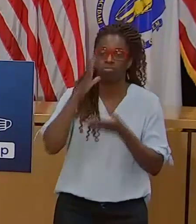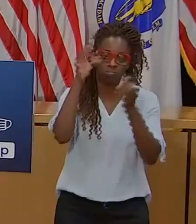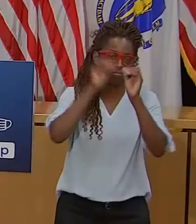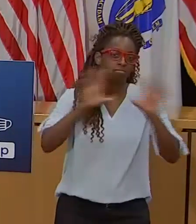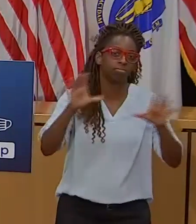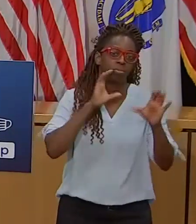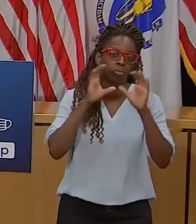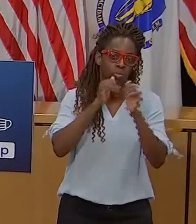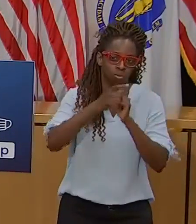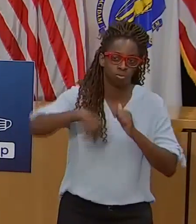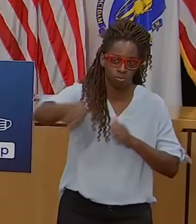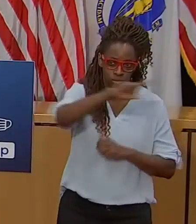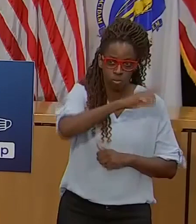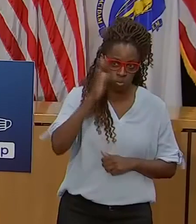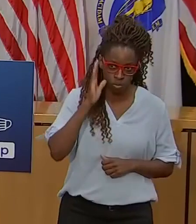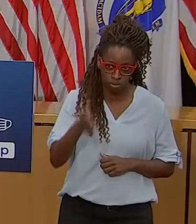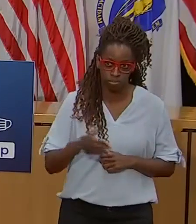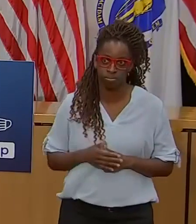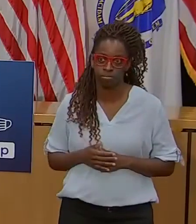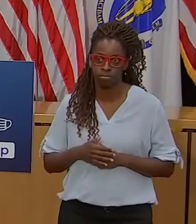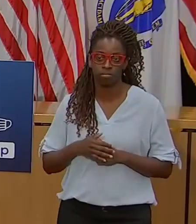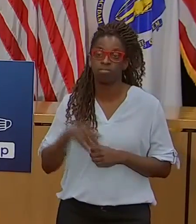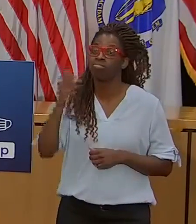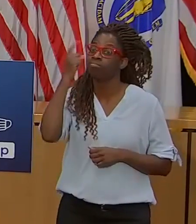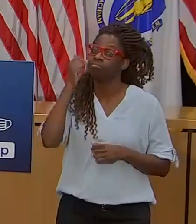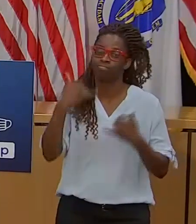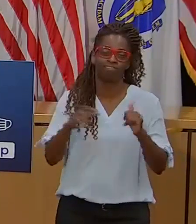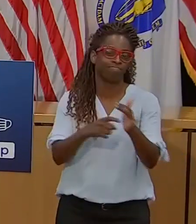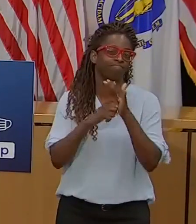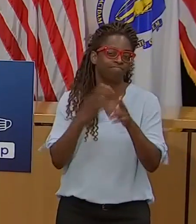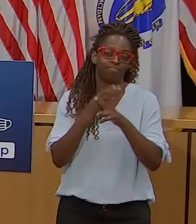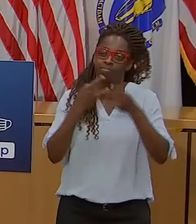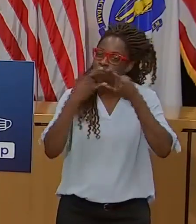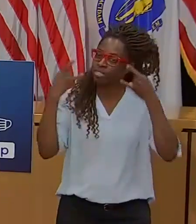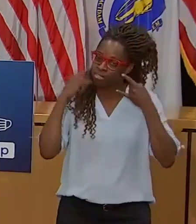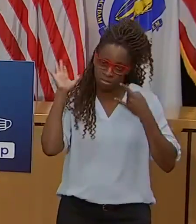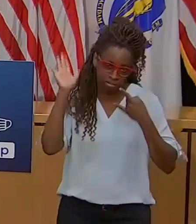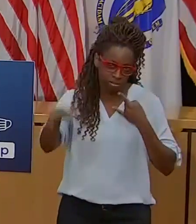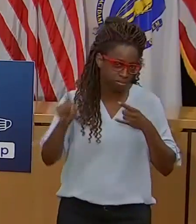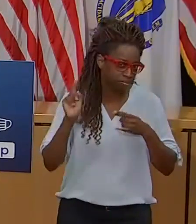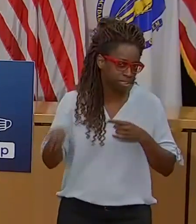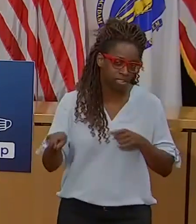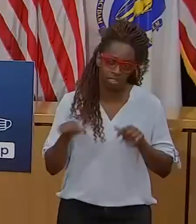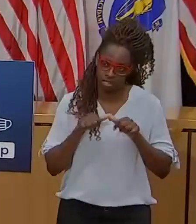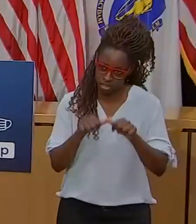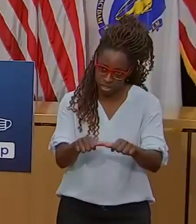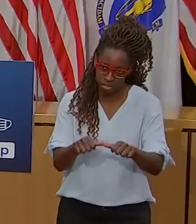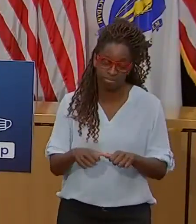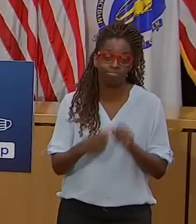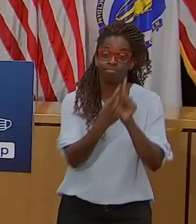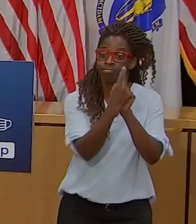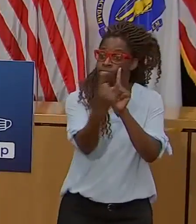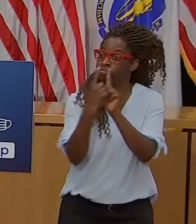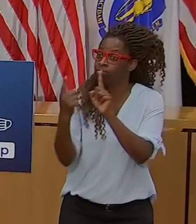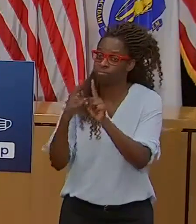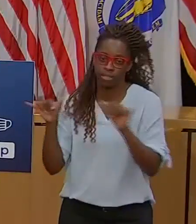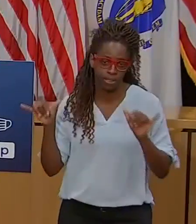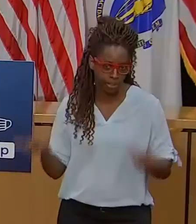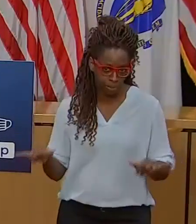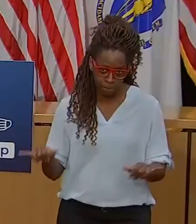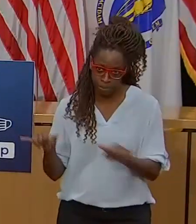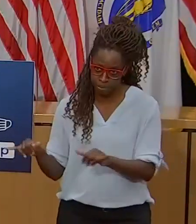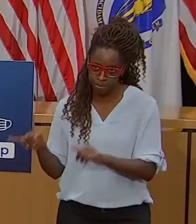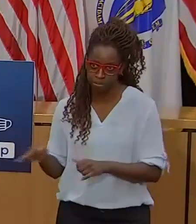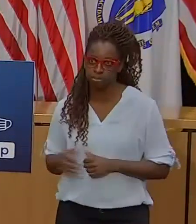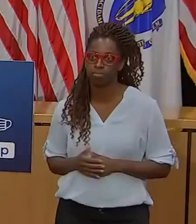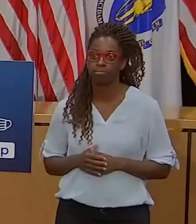coverings, avoid groups, and work to stop the spread. Members of the public, healthcare providers, and others can learn